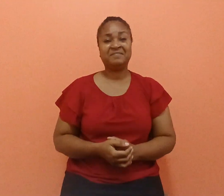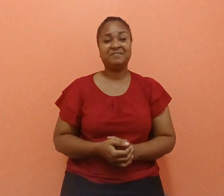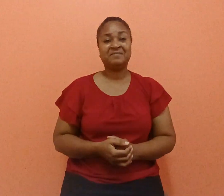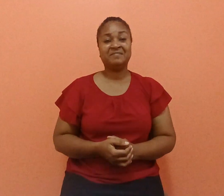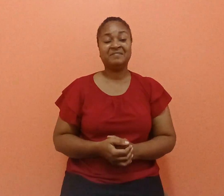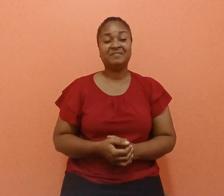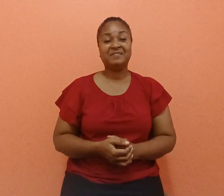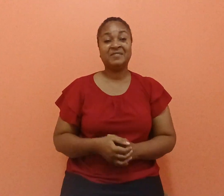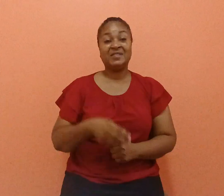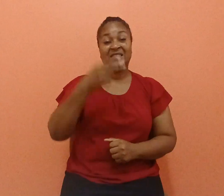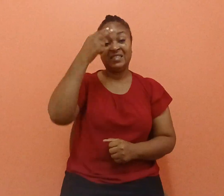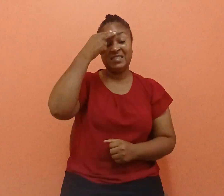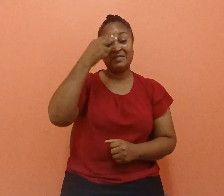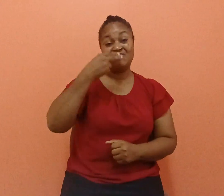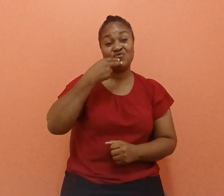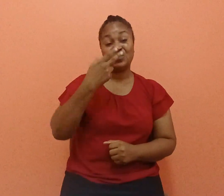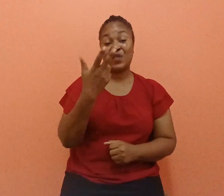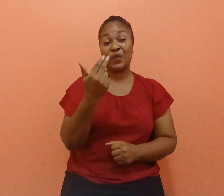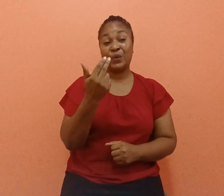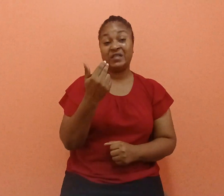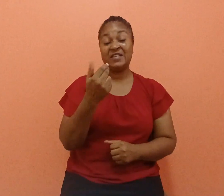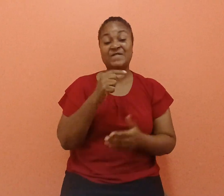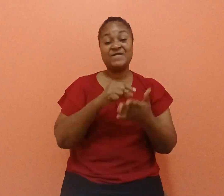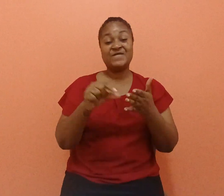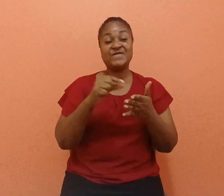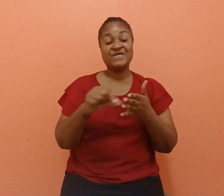Hebrews 13, verse 8.